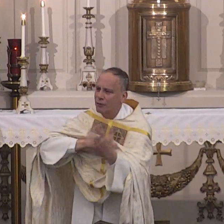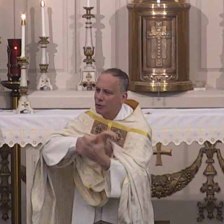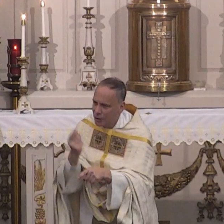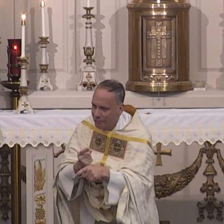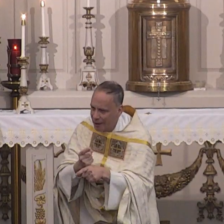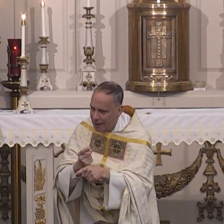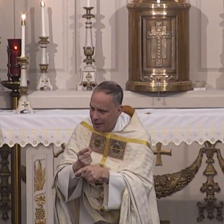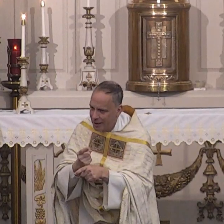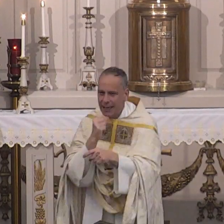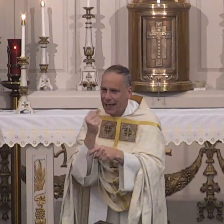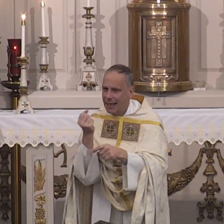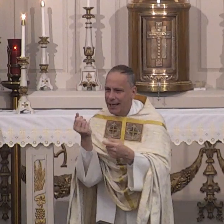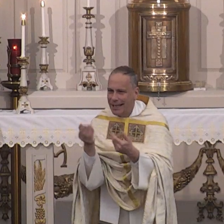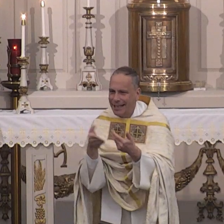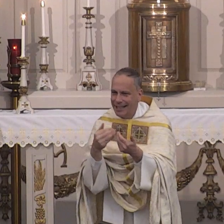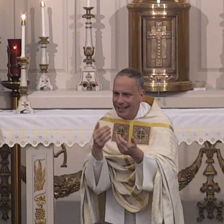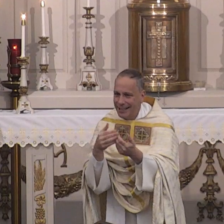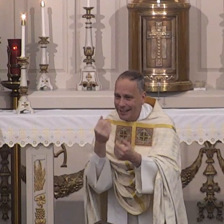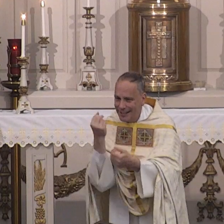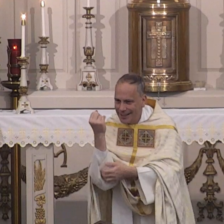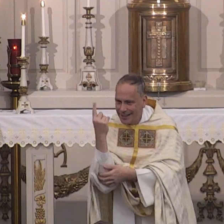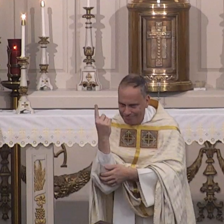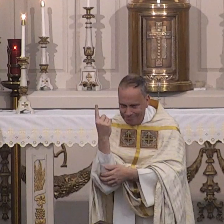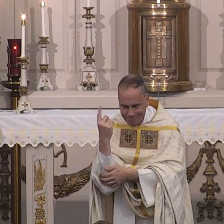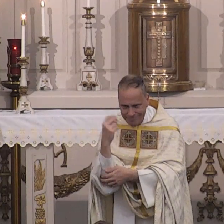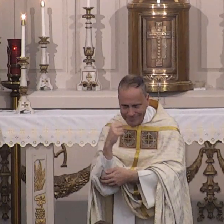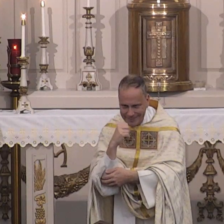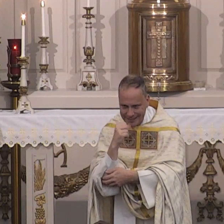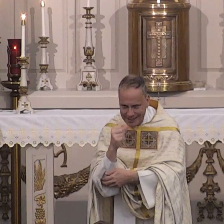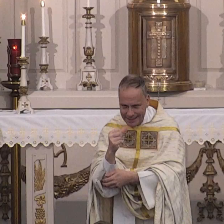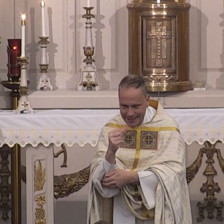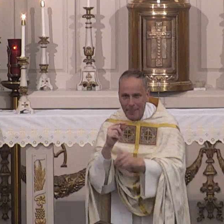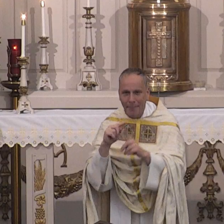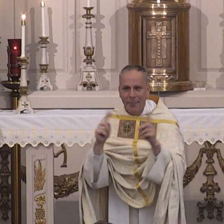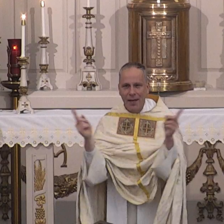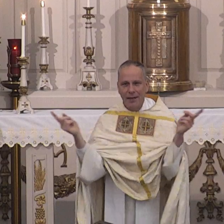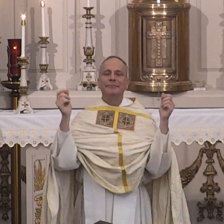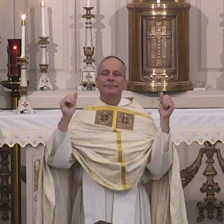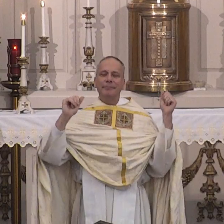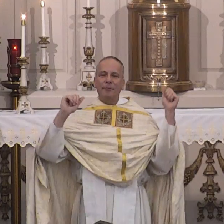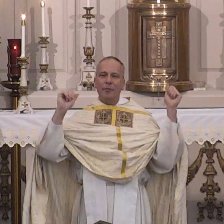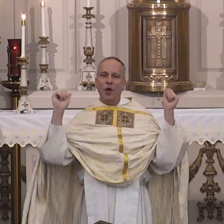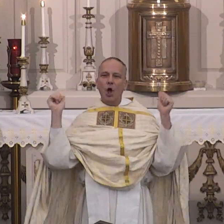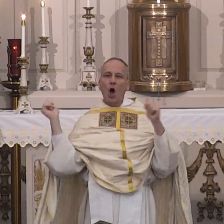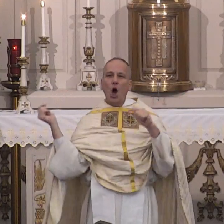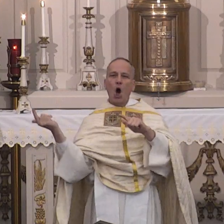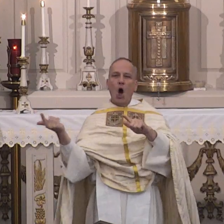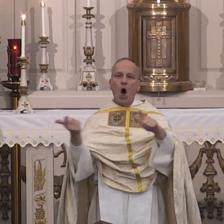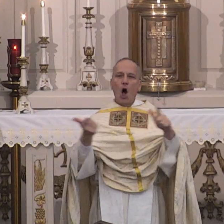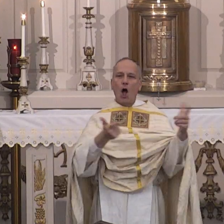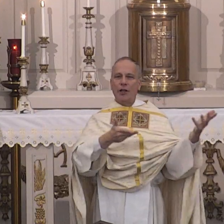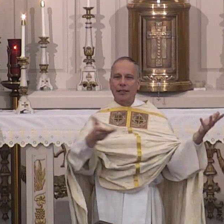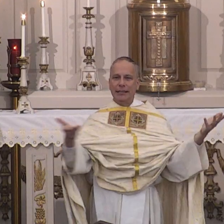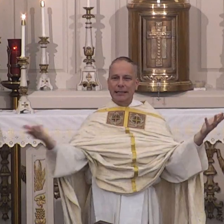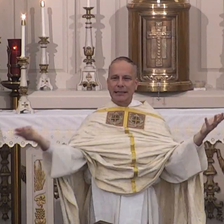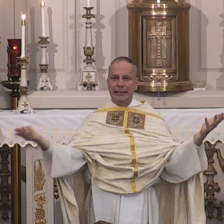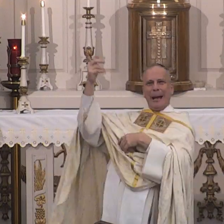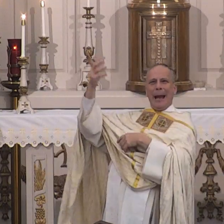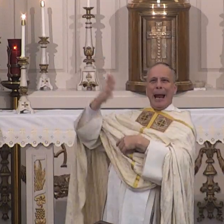It's confusing, right? It's not easy to understand when you really think about it.